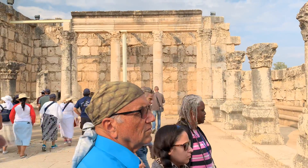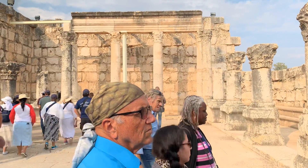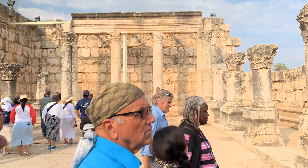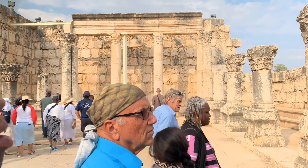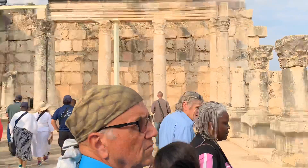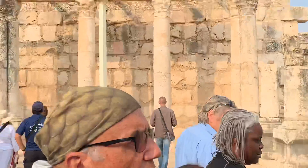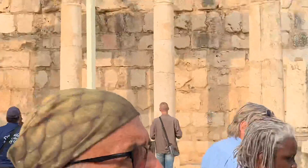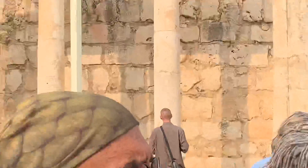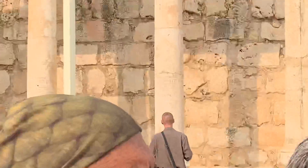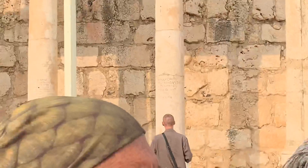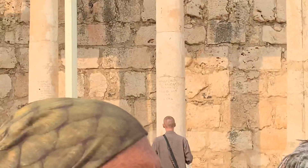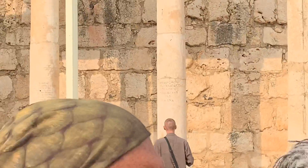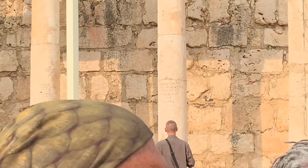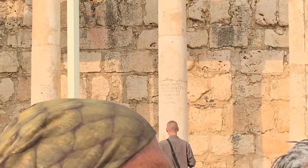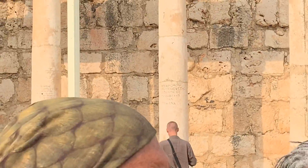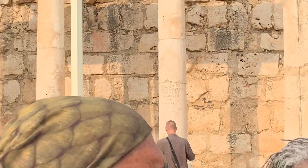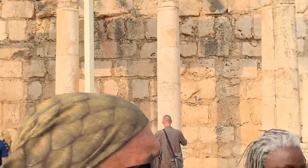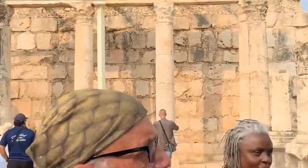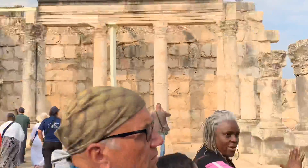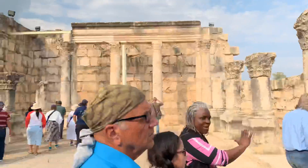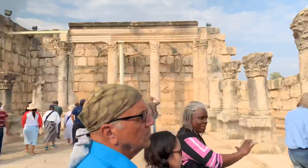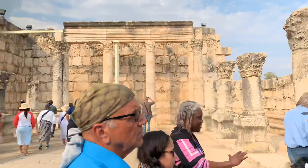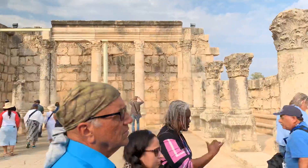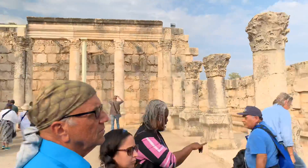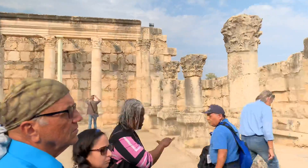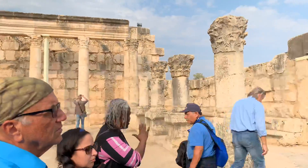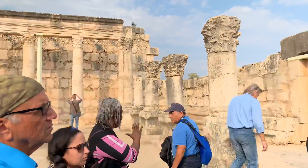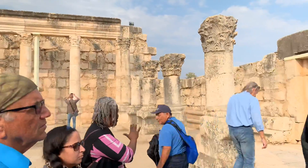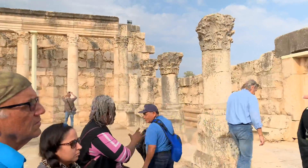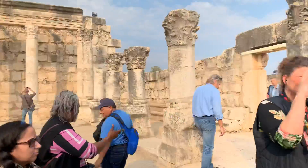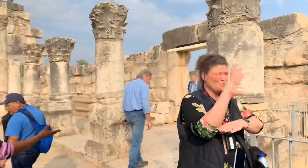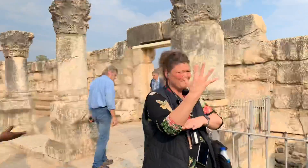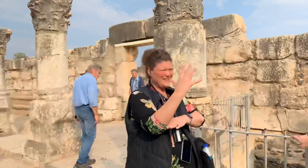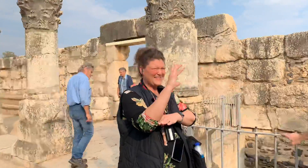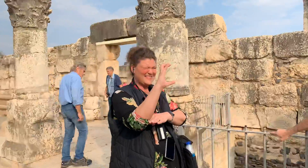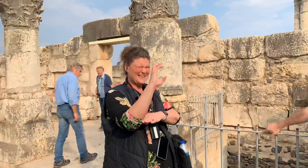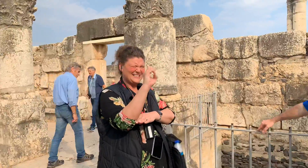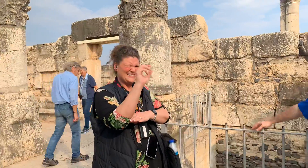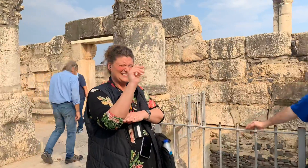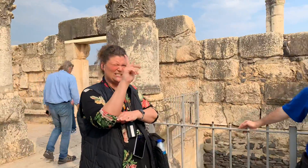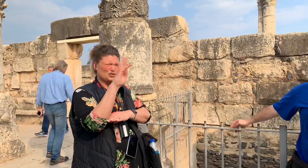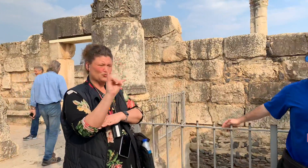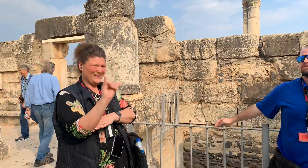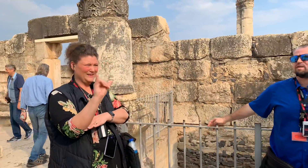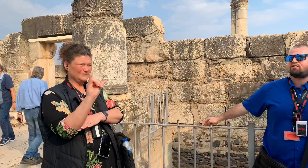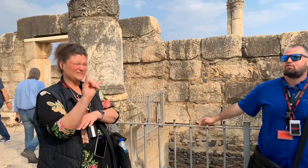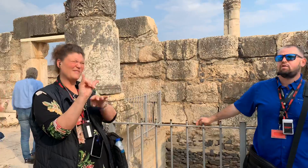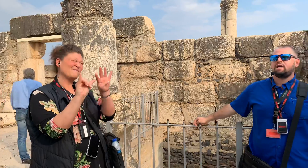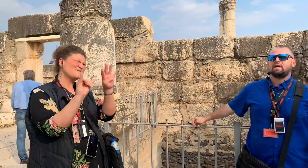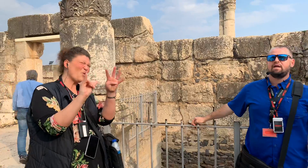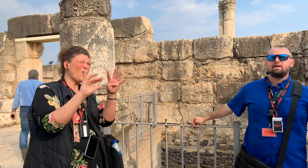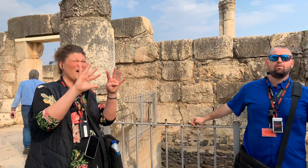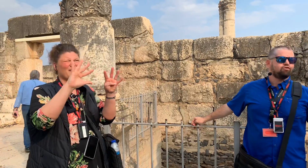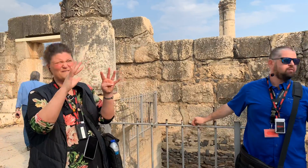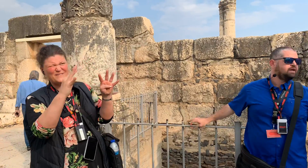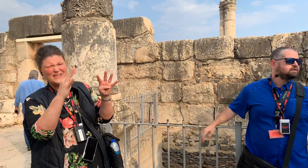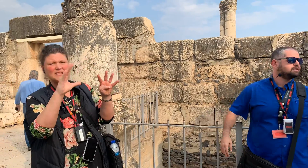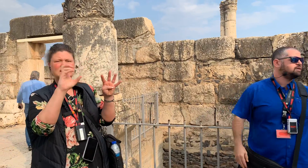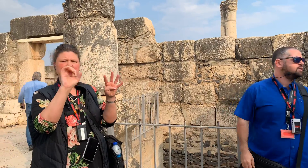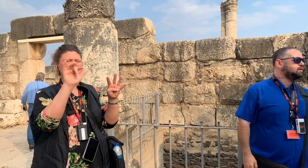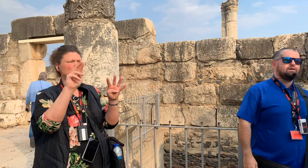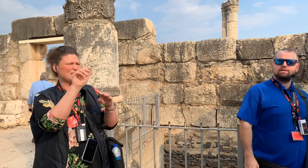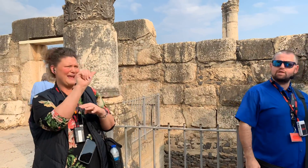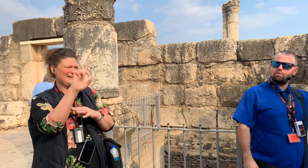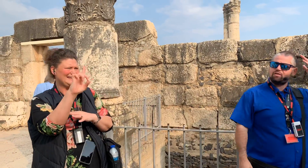this is a synagogue that is dated back to the 5th century. Okay, the 4th or the 5th century AD, which